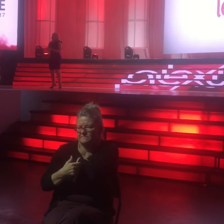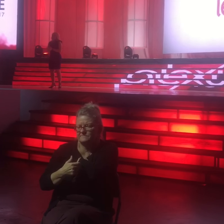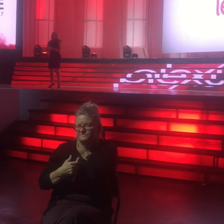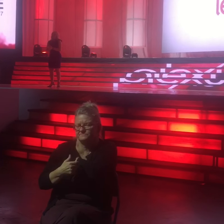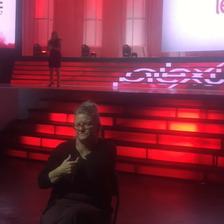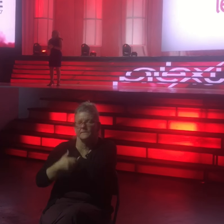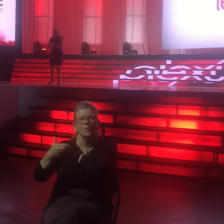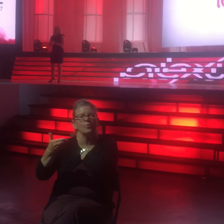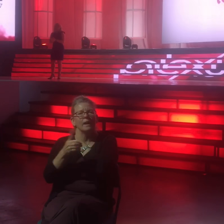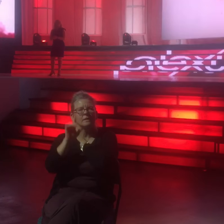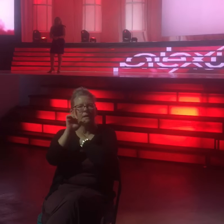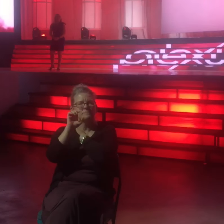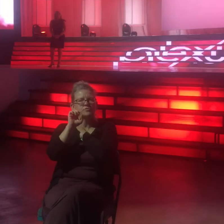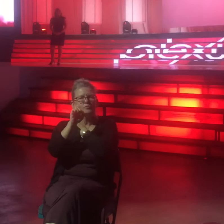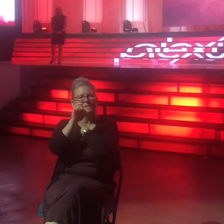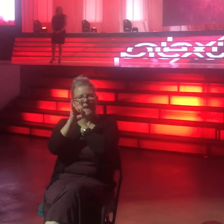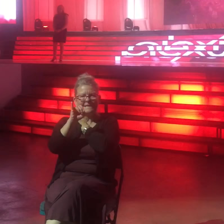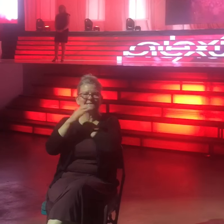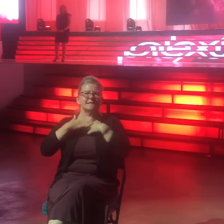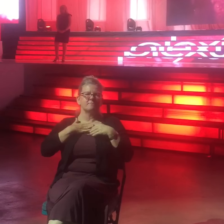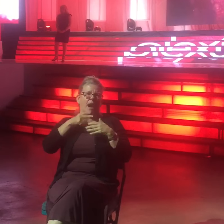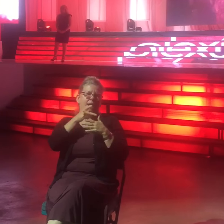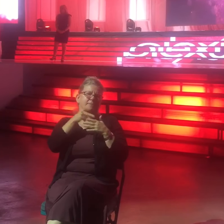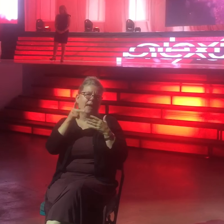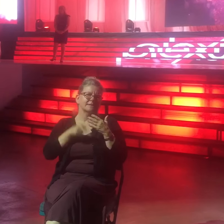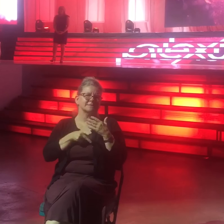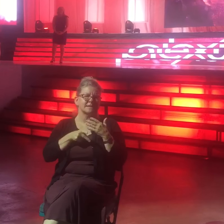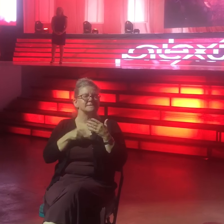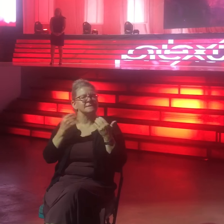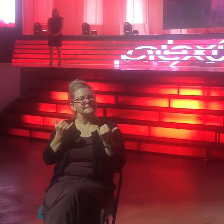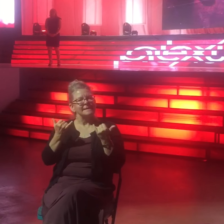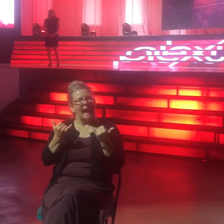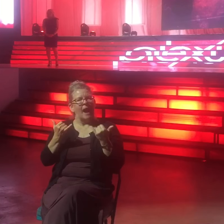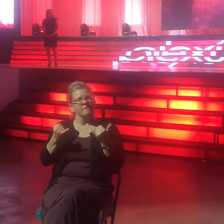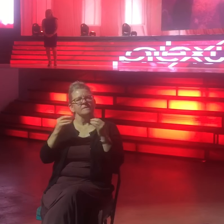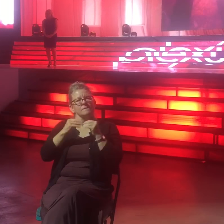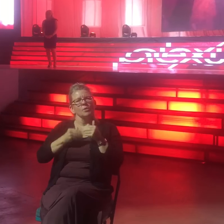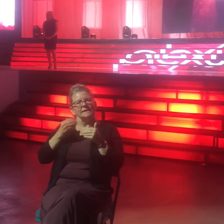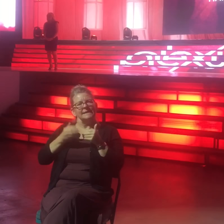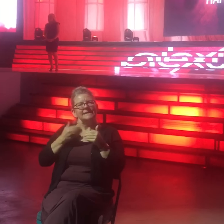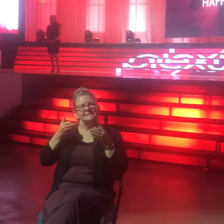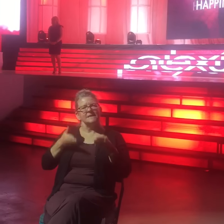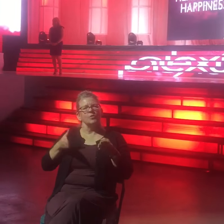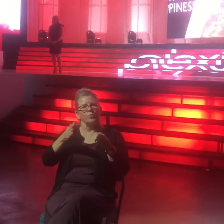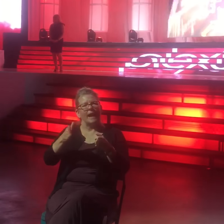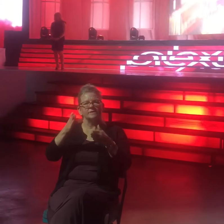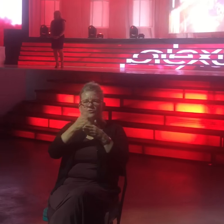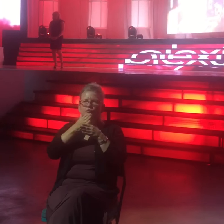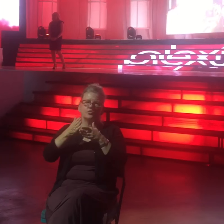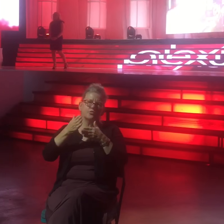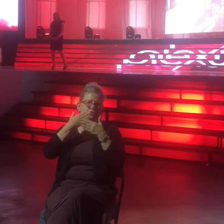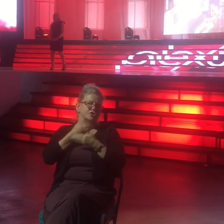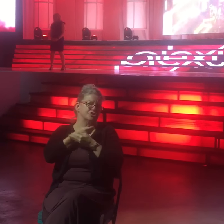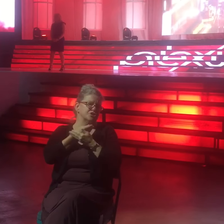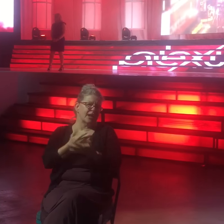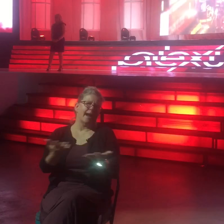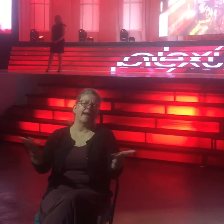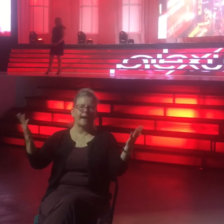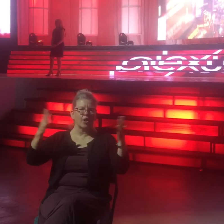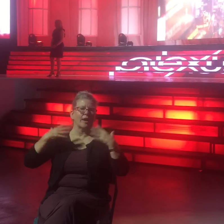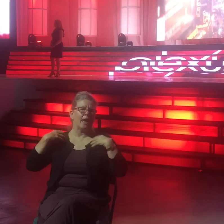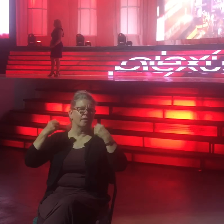Welcome to LEXI by Plexus. Now there's an easier path to share health and happiness. Now you can keep up the